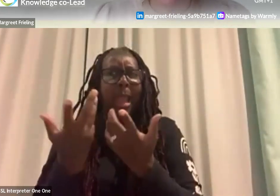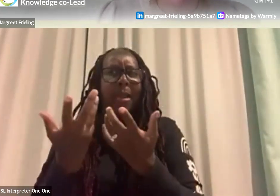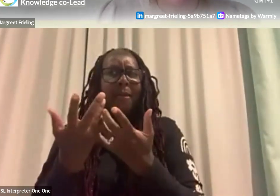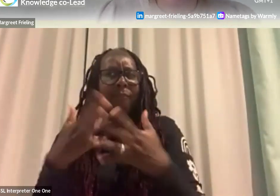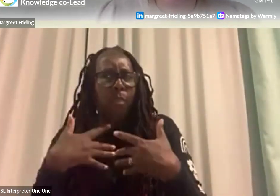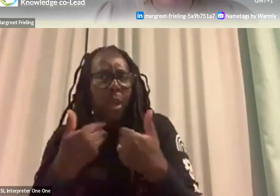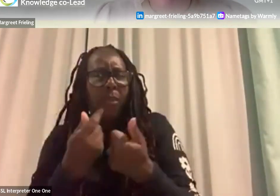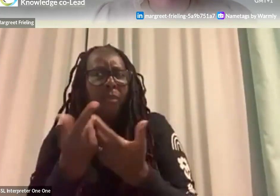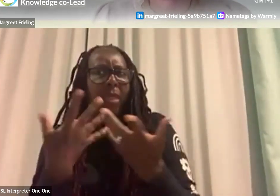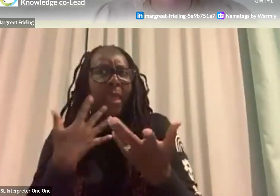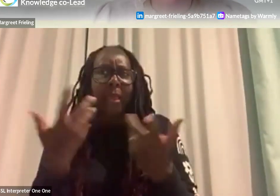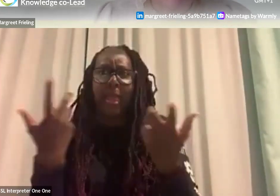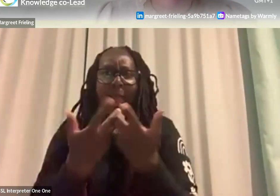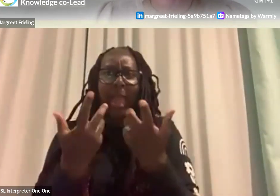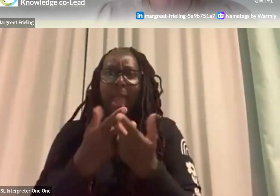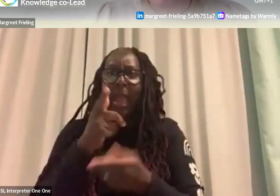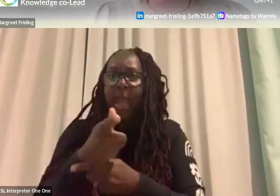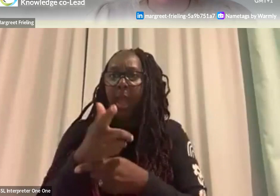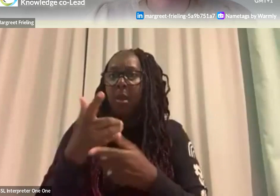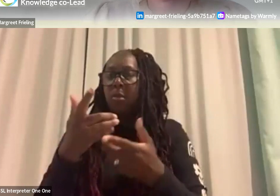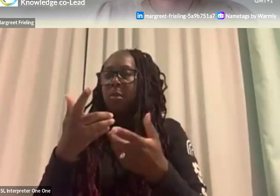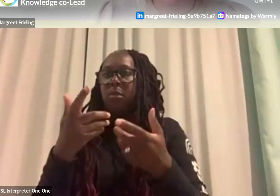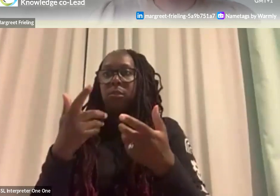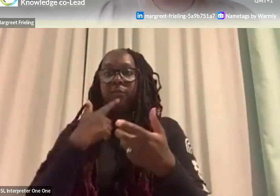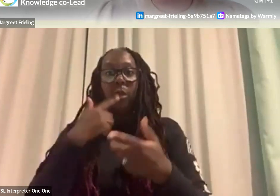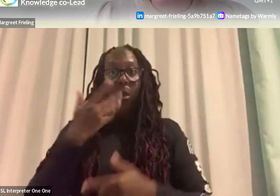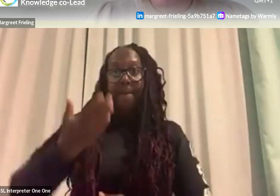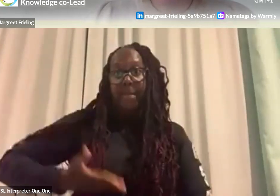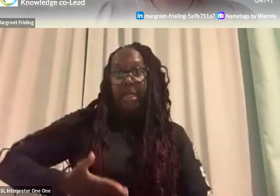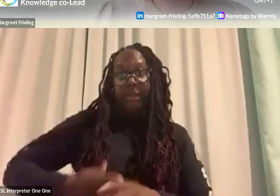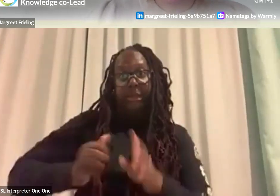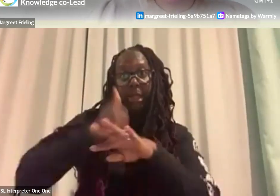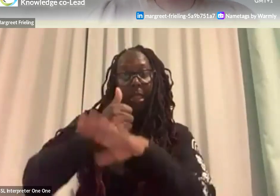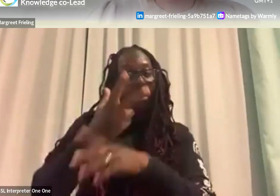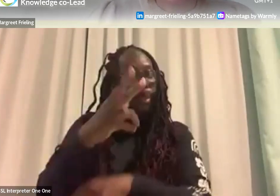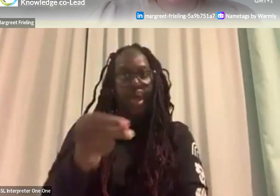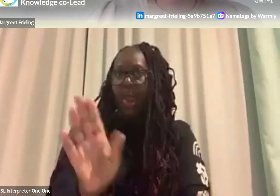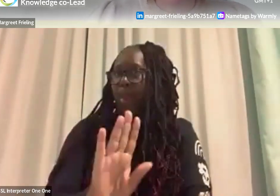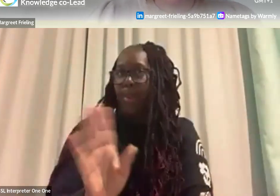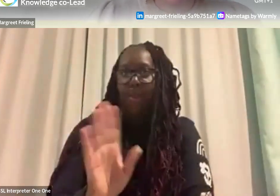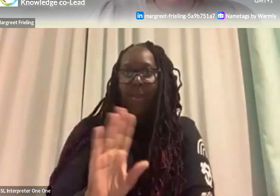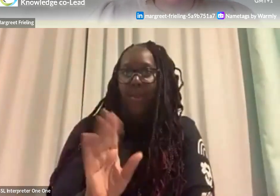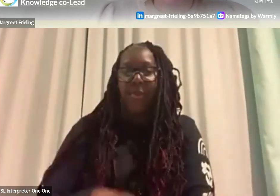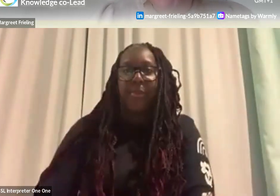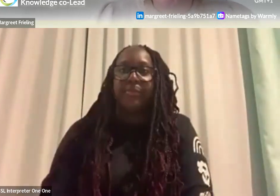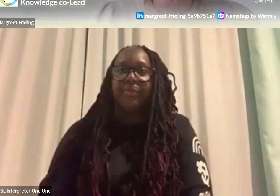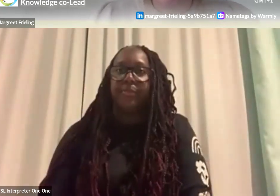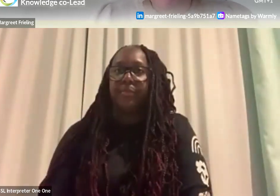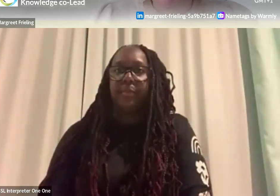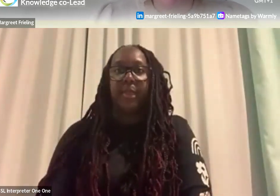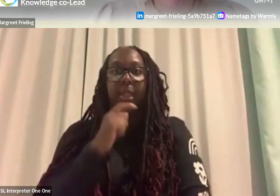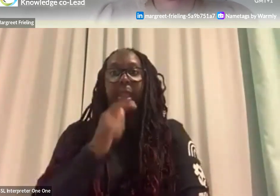a well-being economy or donut economics bad for business? It isn't. But so in module